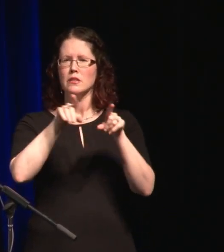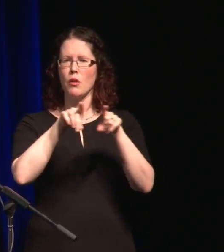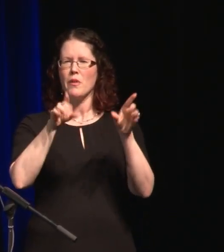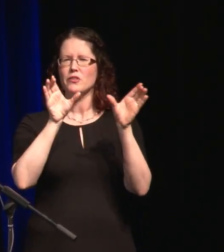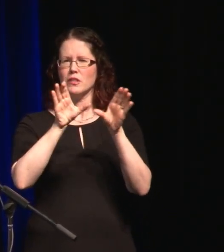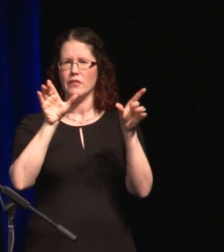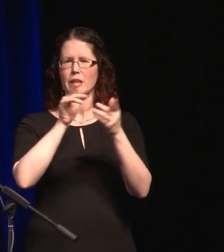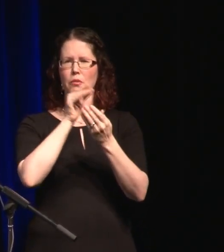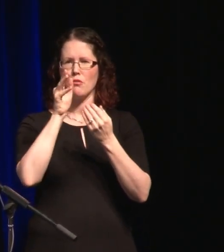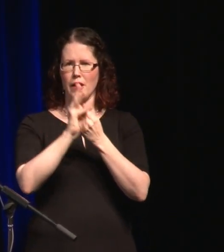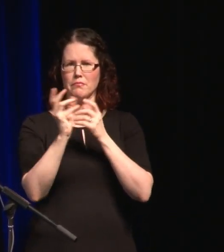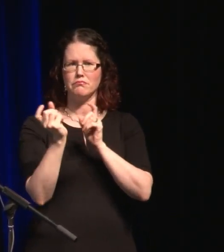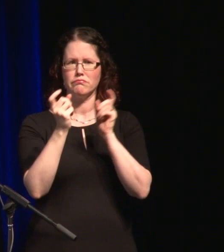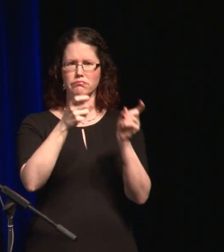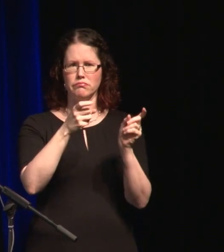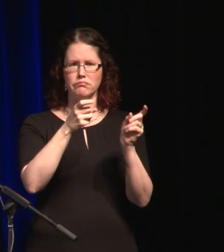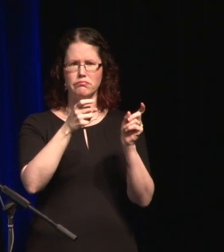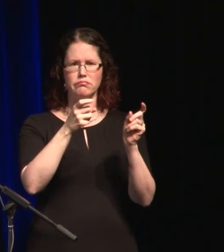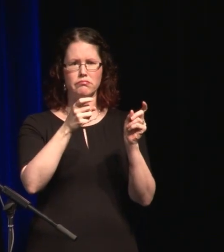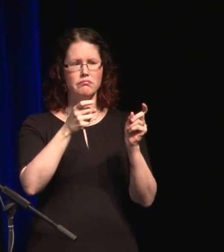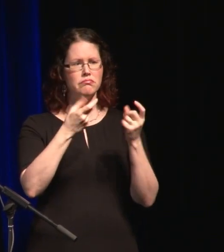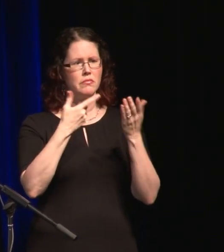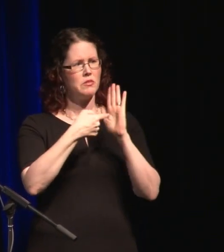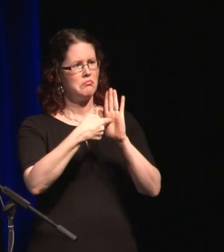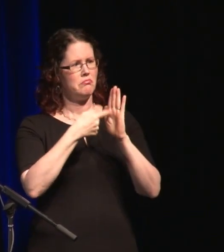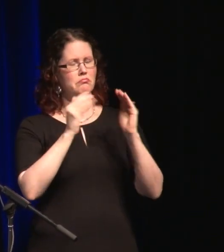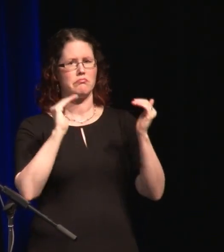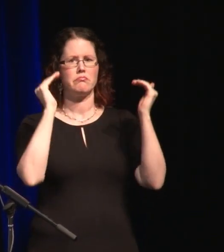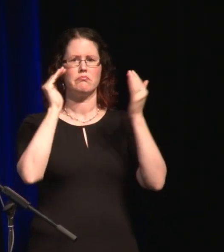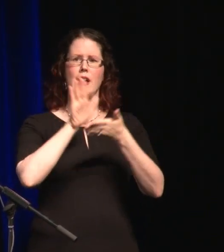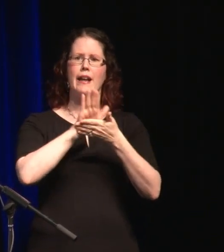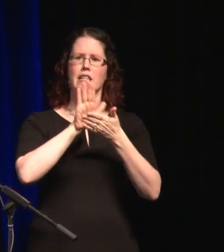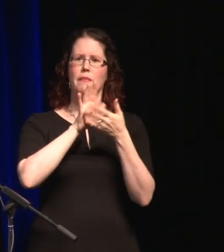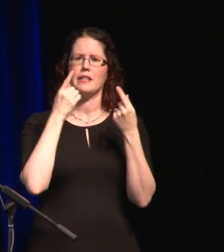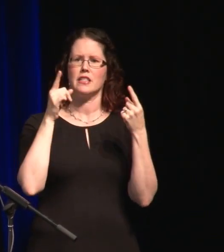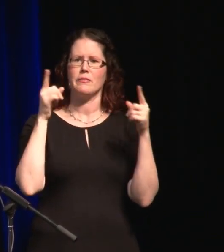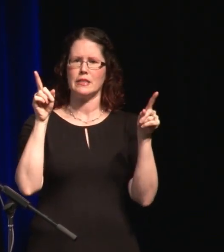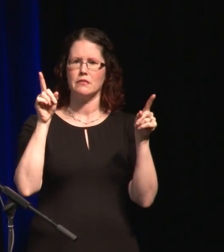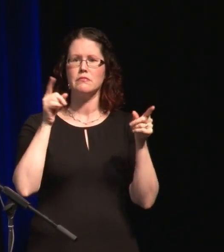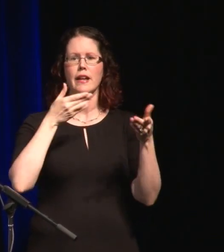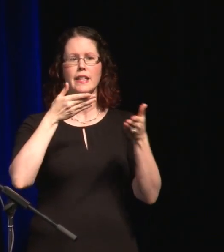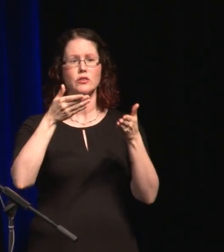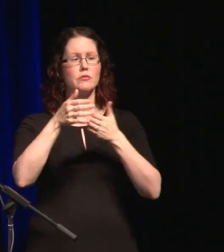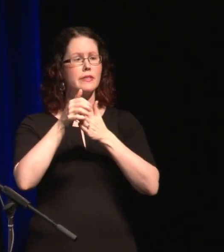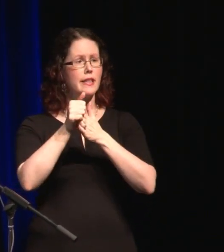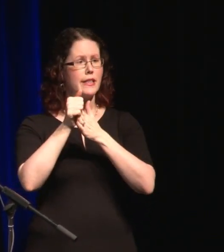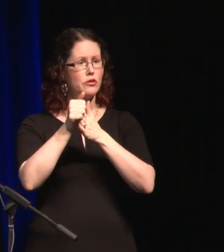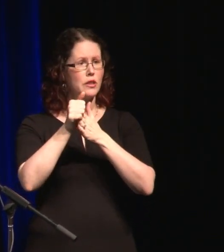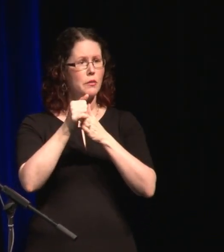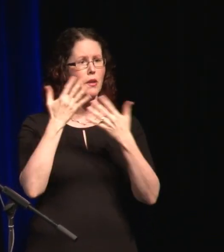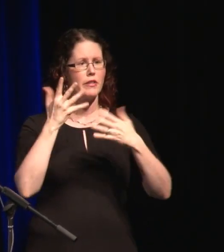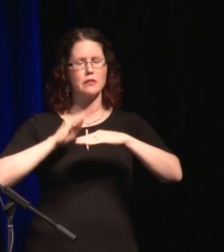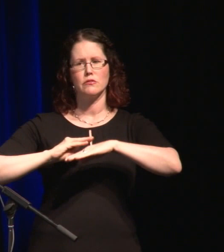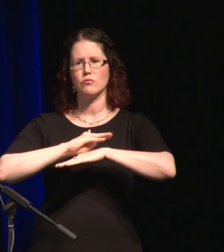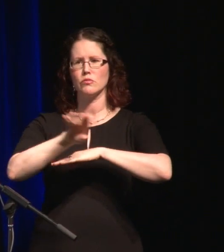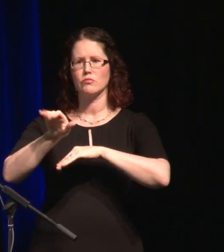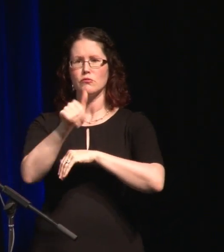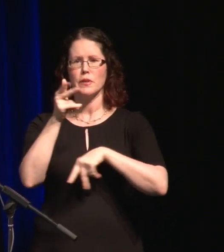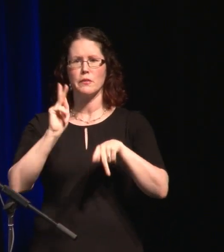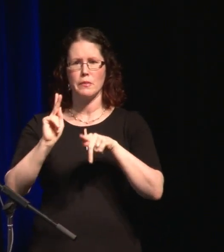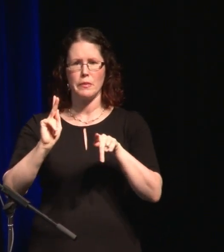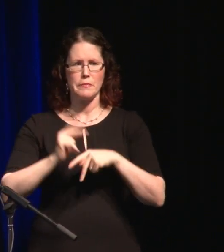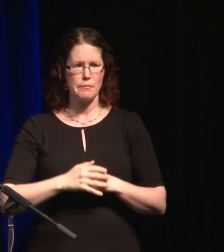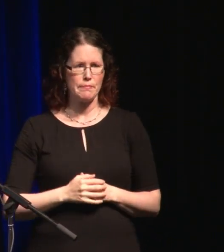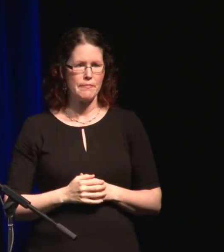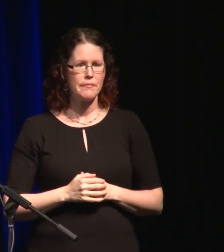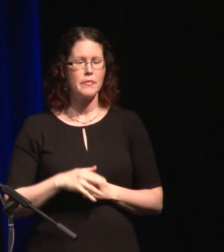who has demonstrated outstanding academic achievement and whose service and leadership has made a difference in the lives of others.